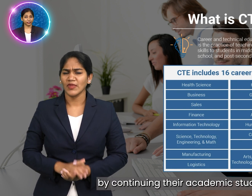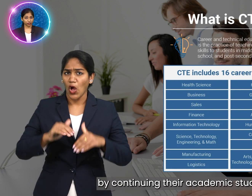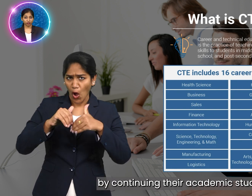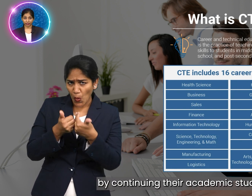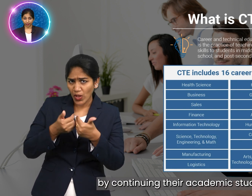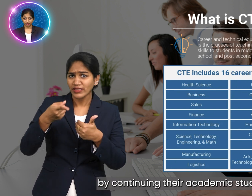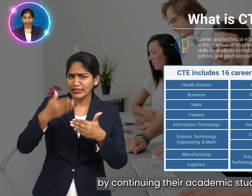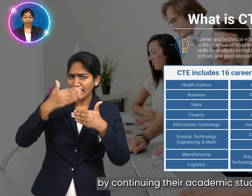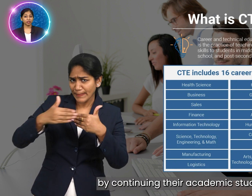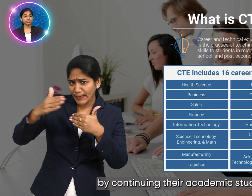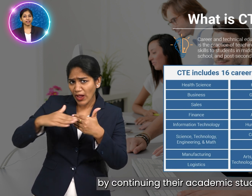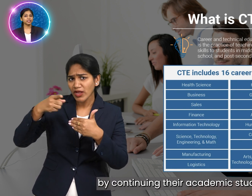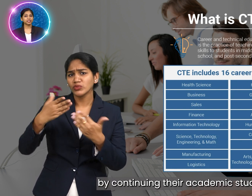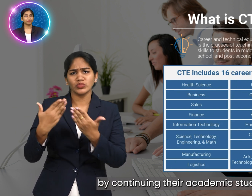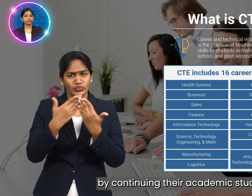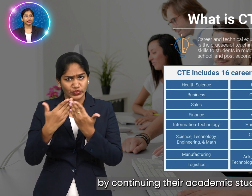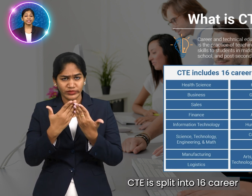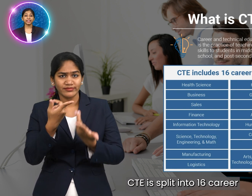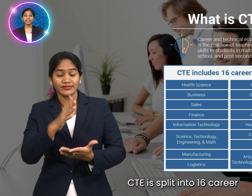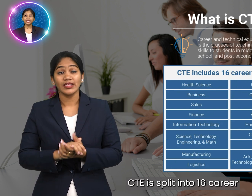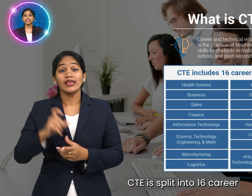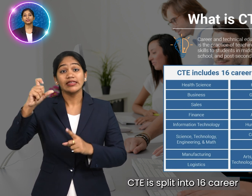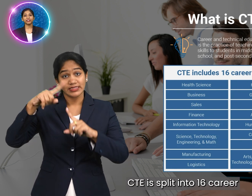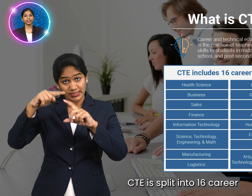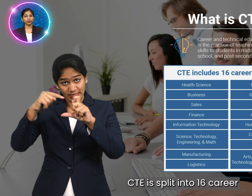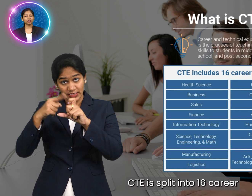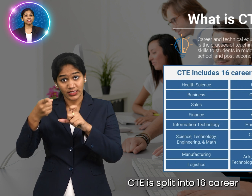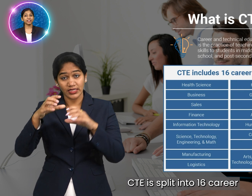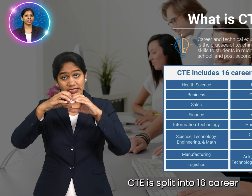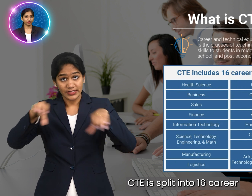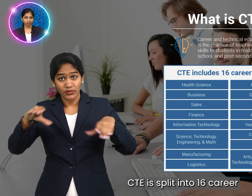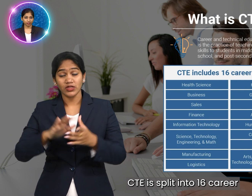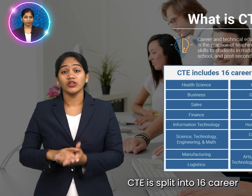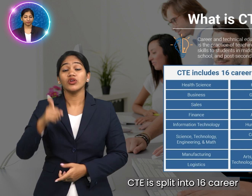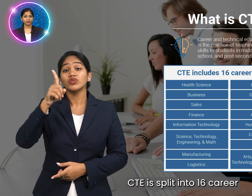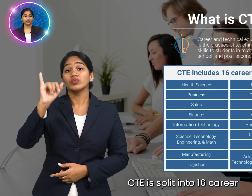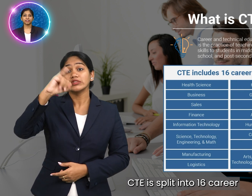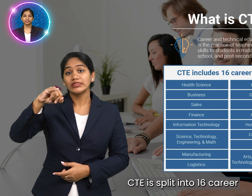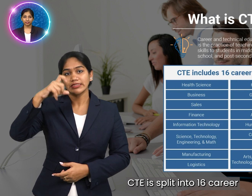By continuing their academic studies, CTE is split into 16 career